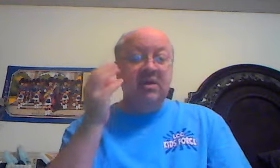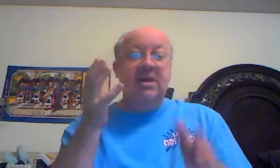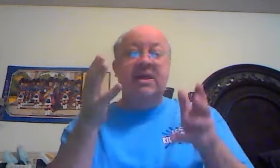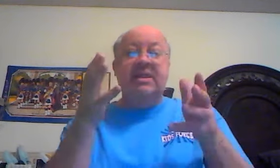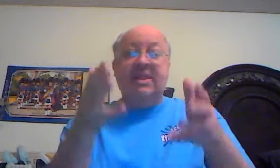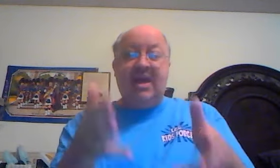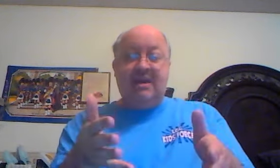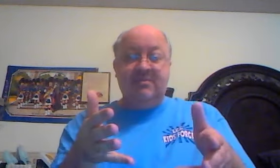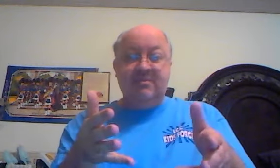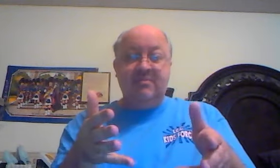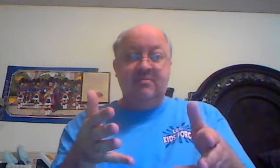left,